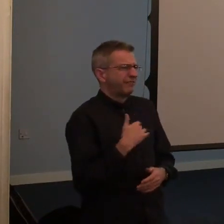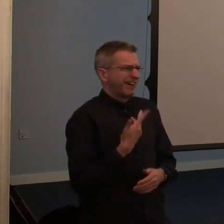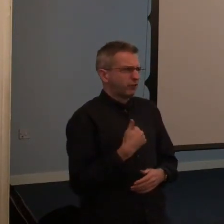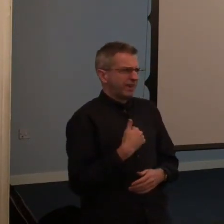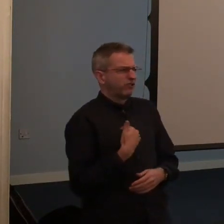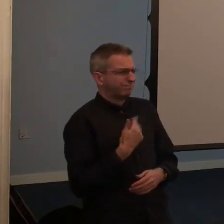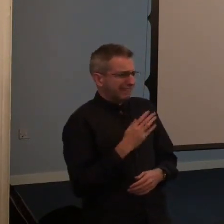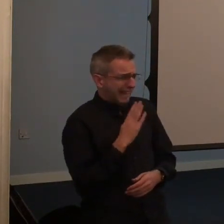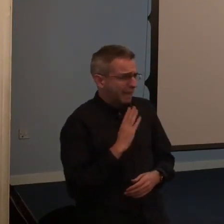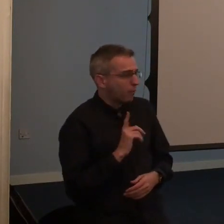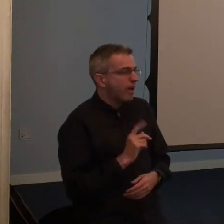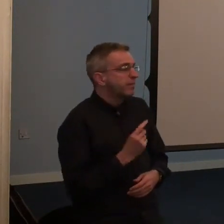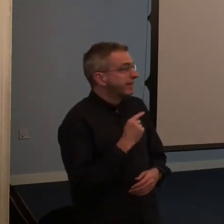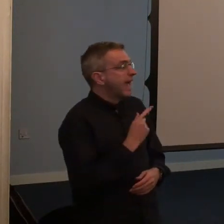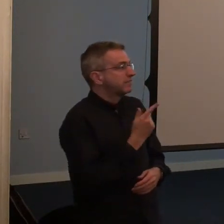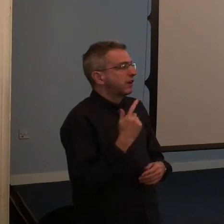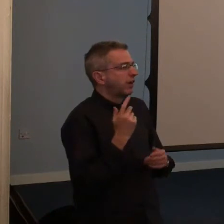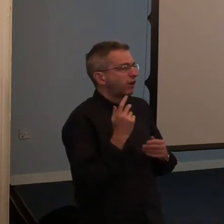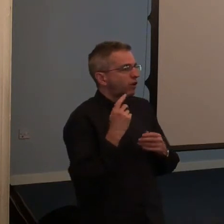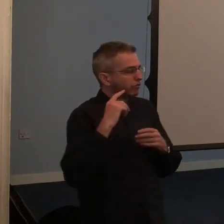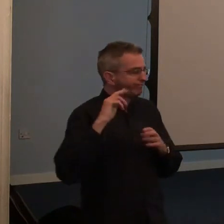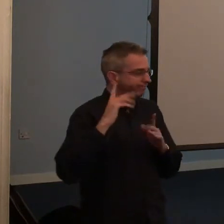It's an interesting story, actually. I mean, it's sad, but it was interesting.